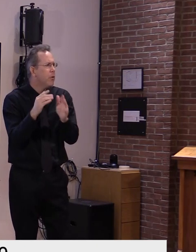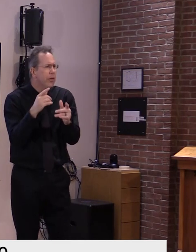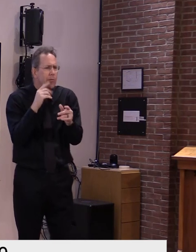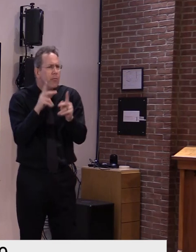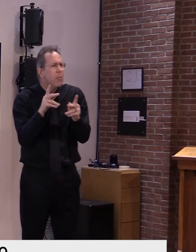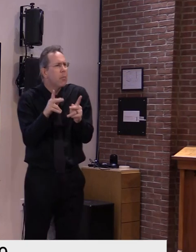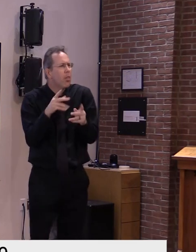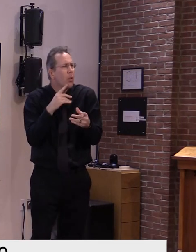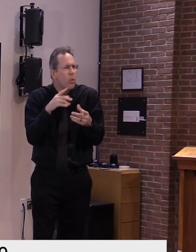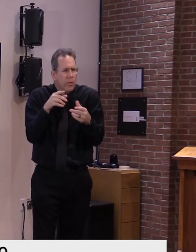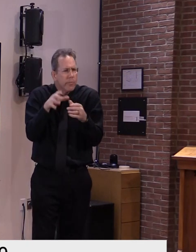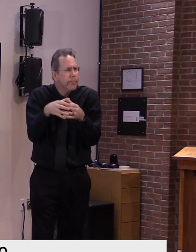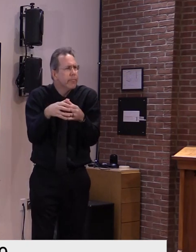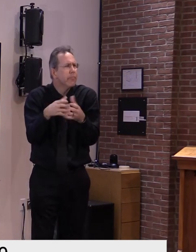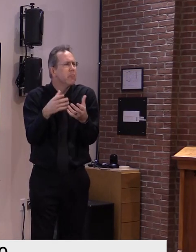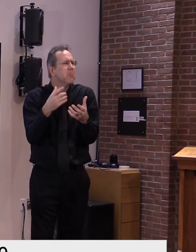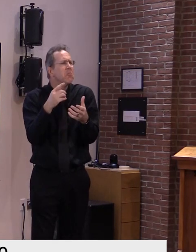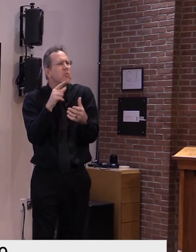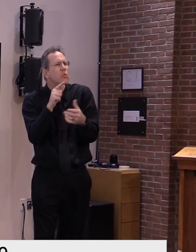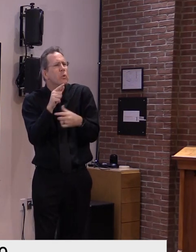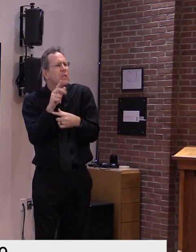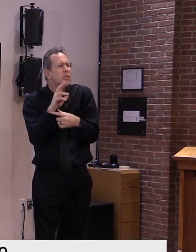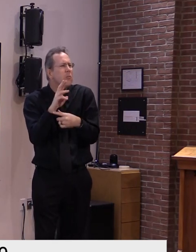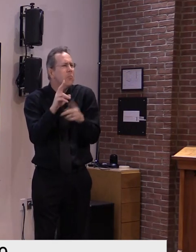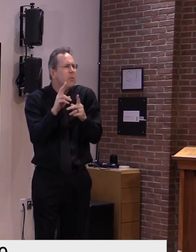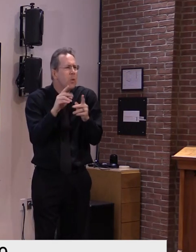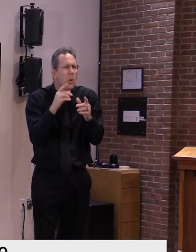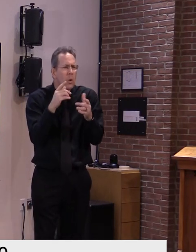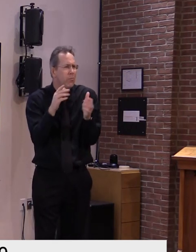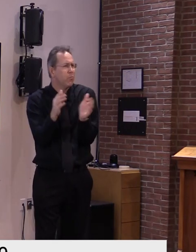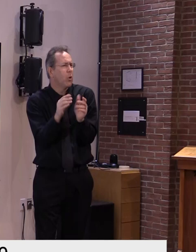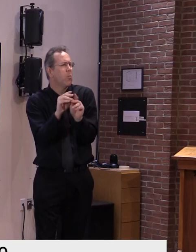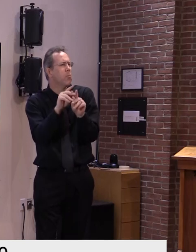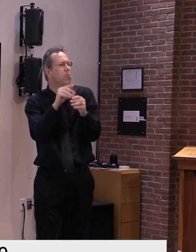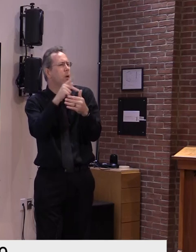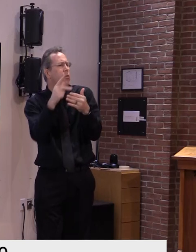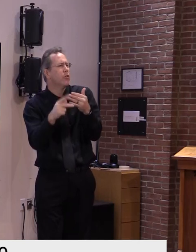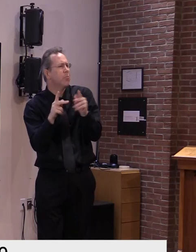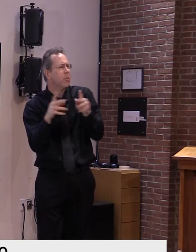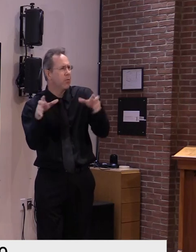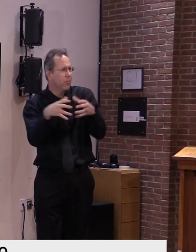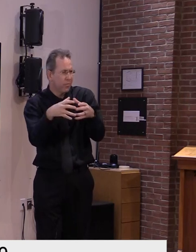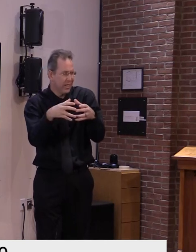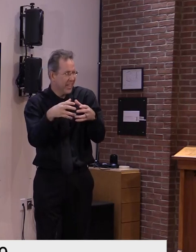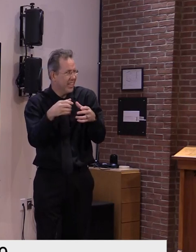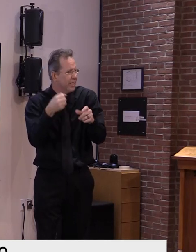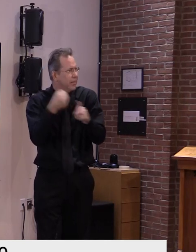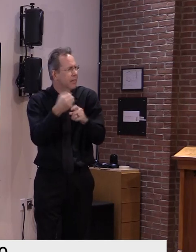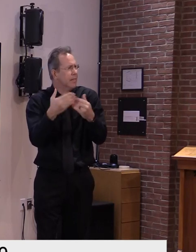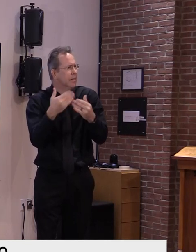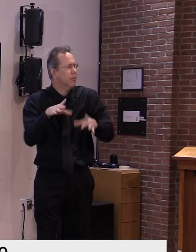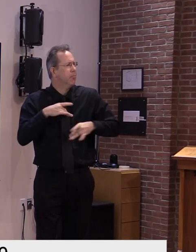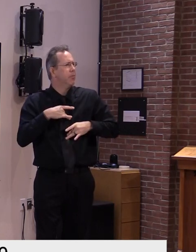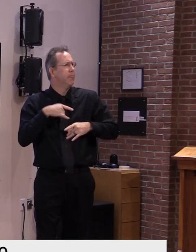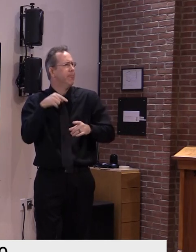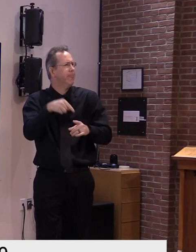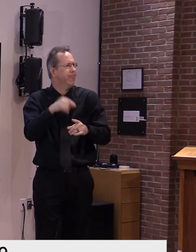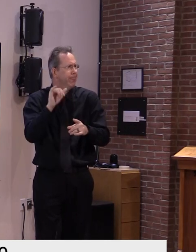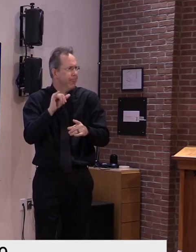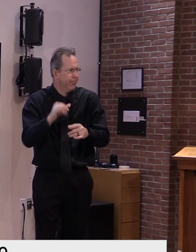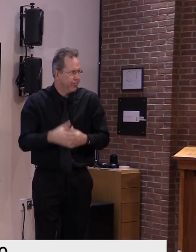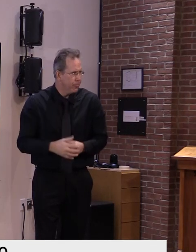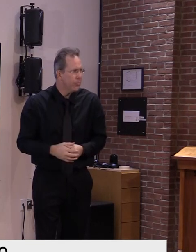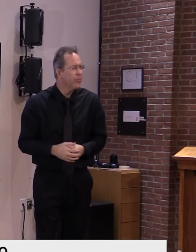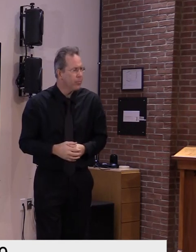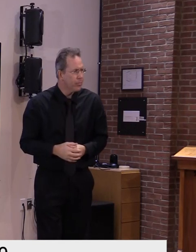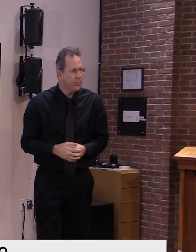6% of U.S. cases to date. And unfortunately, this is a foreseeable consequence when you have elevated cases